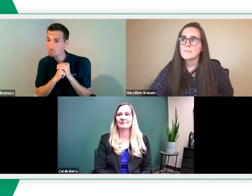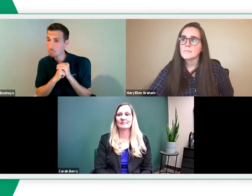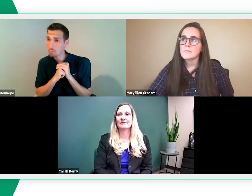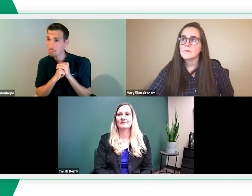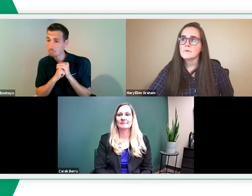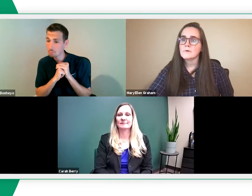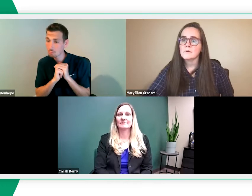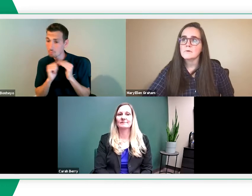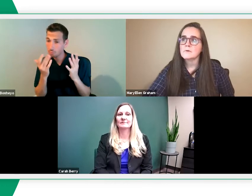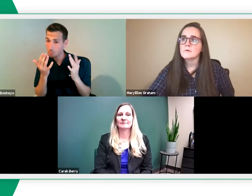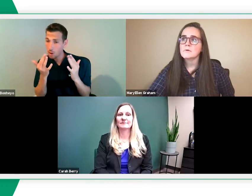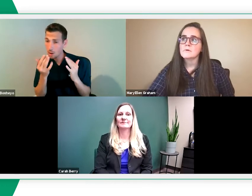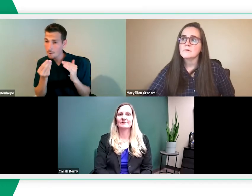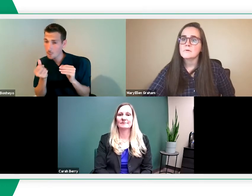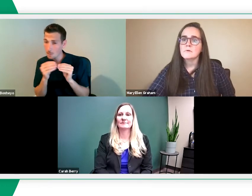retirement.